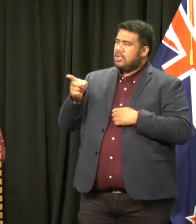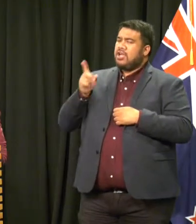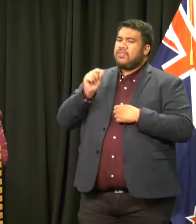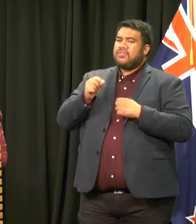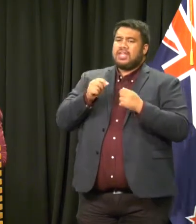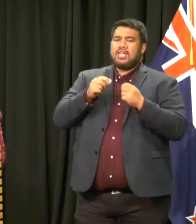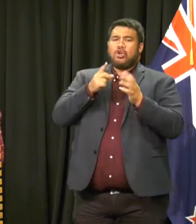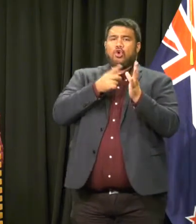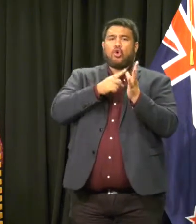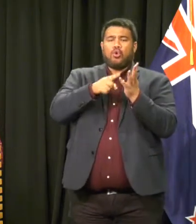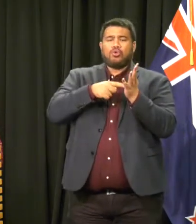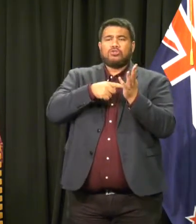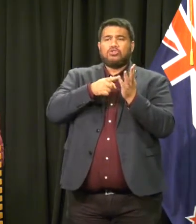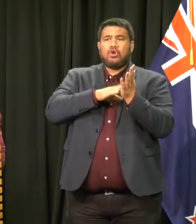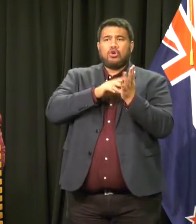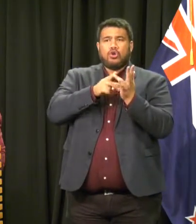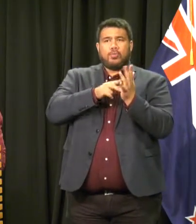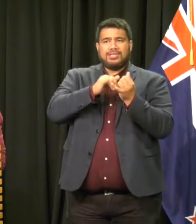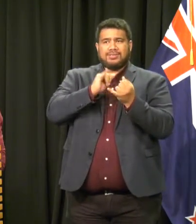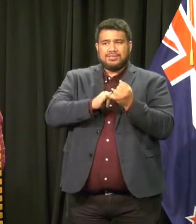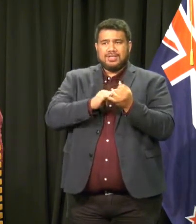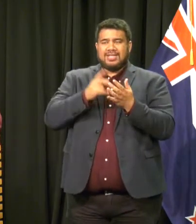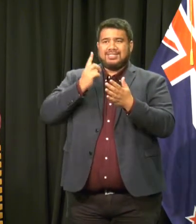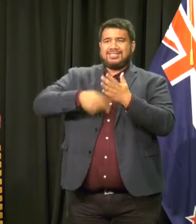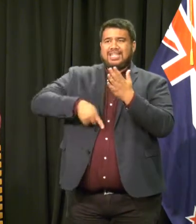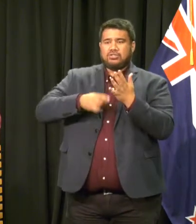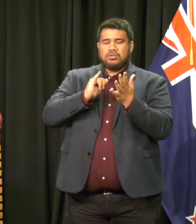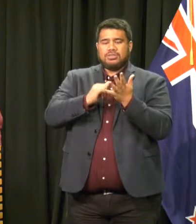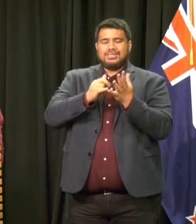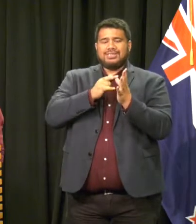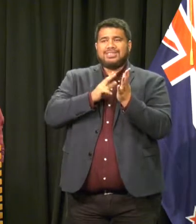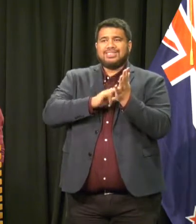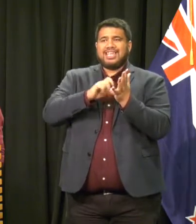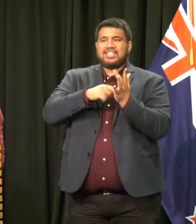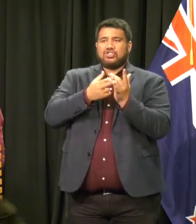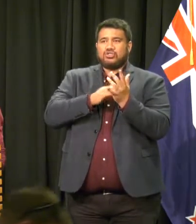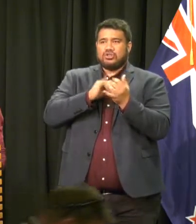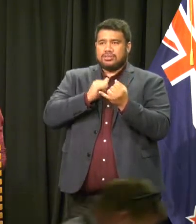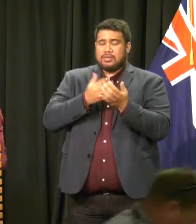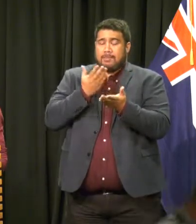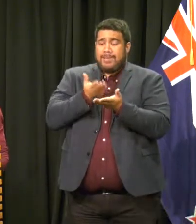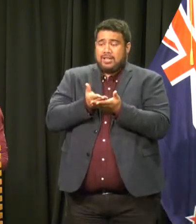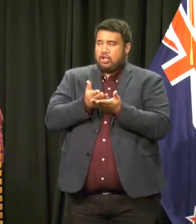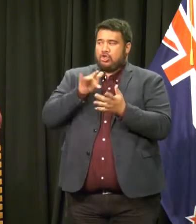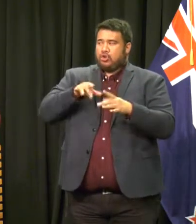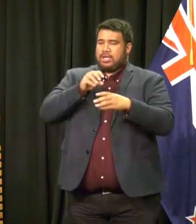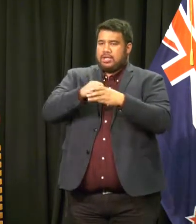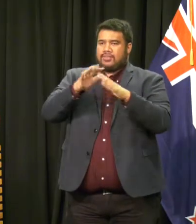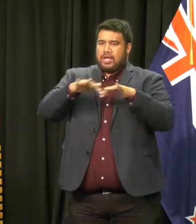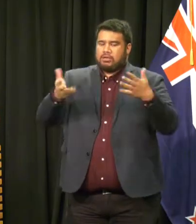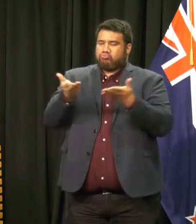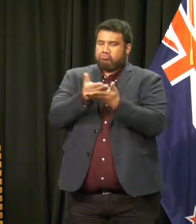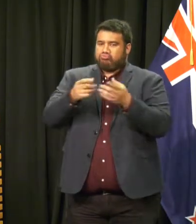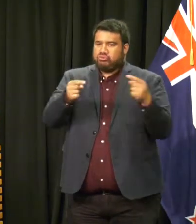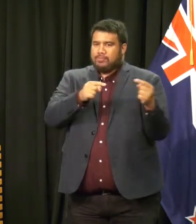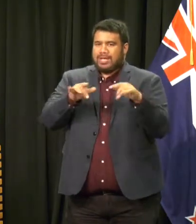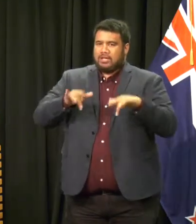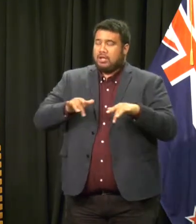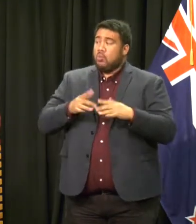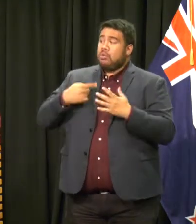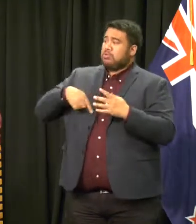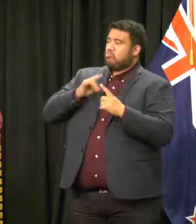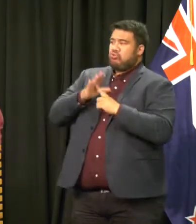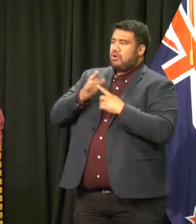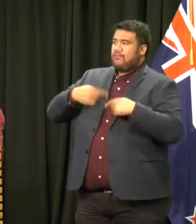first reading yet? Yeah, look, it hasn't been a priority for us as a government. I think it would be unfair, though,